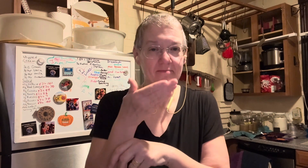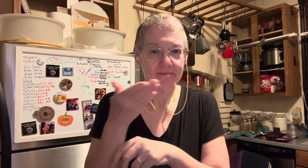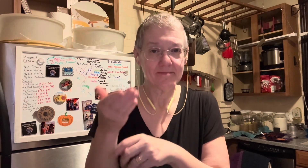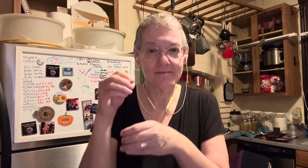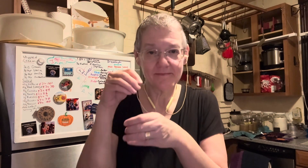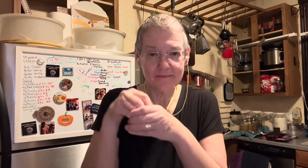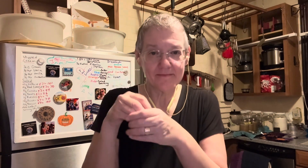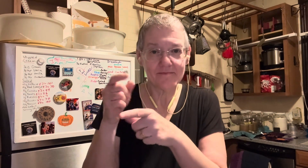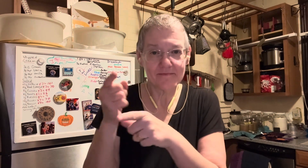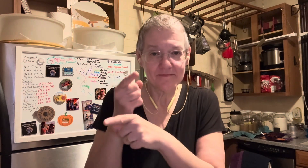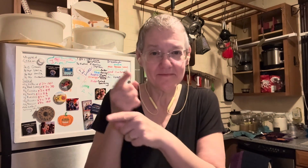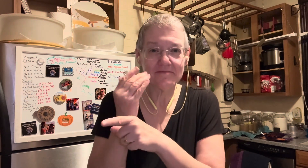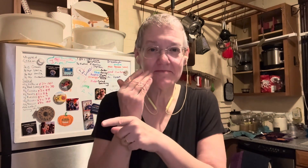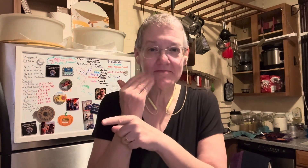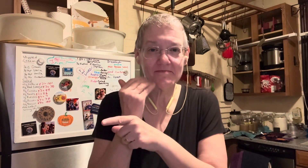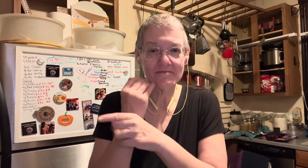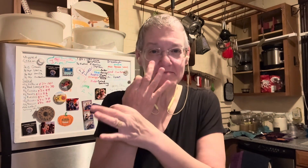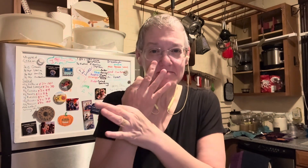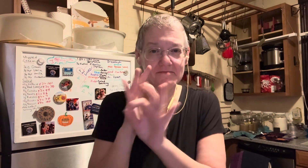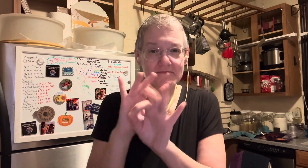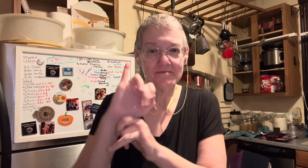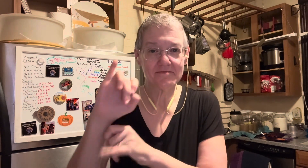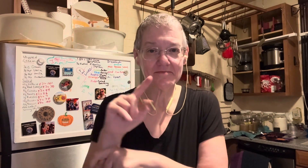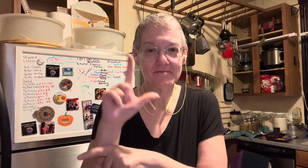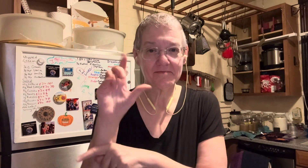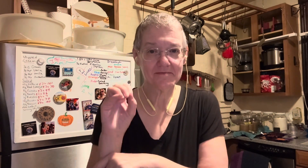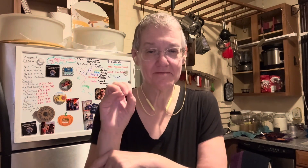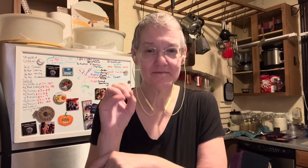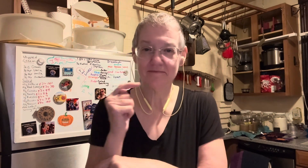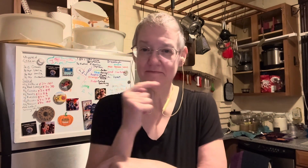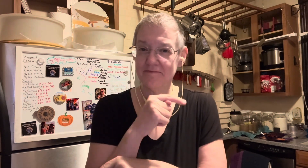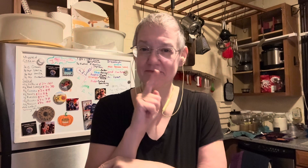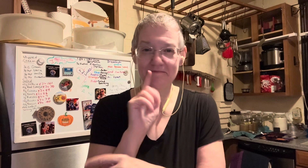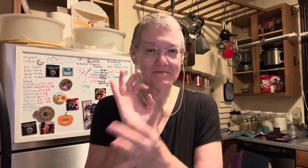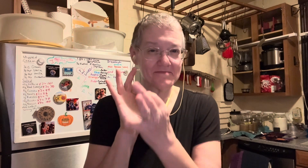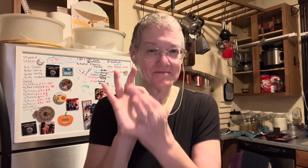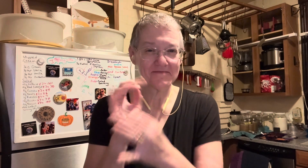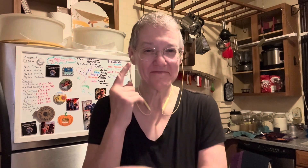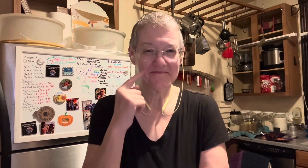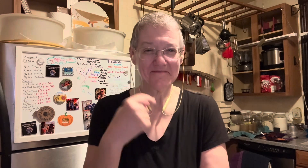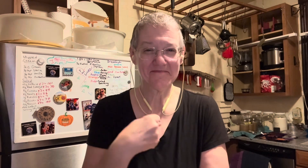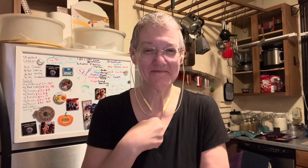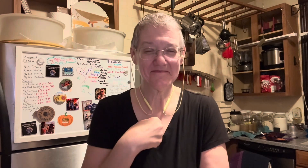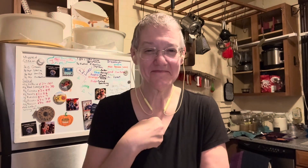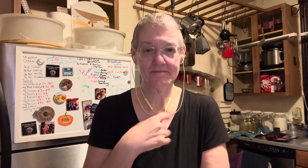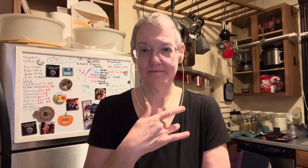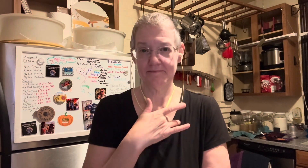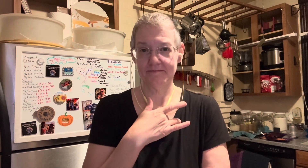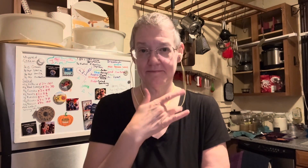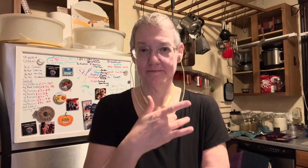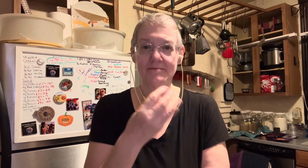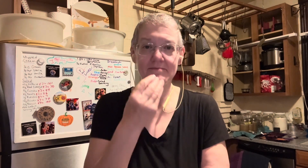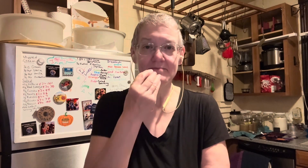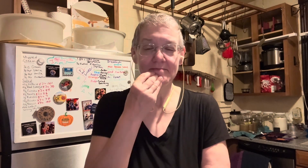and things like in regular sugar-free Jello. So this is perfect for me.